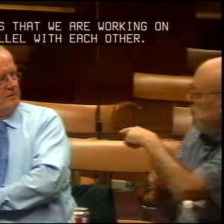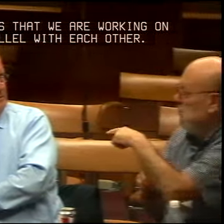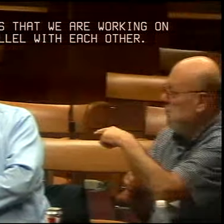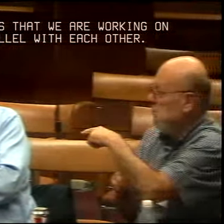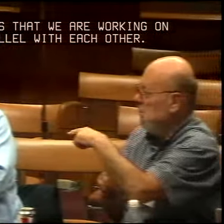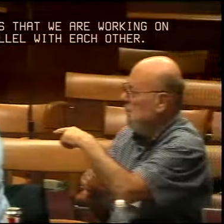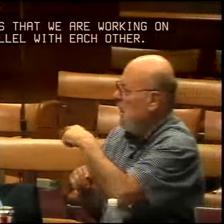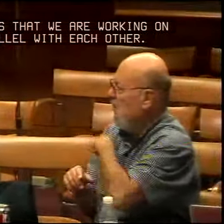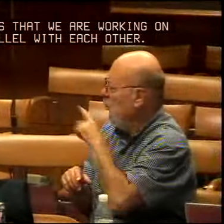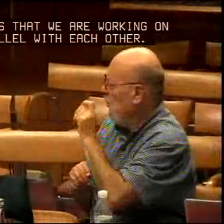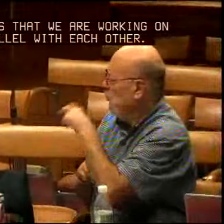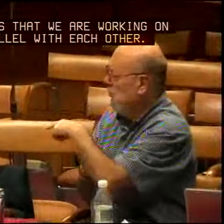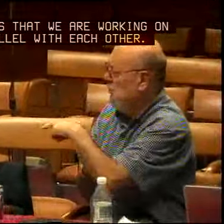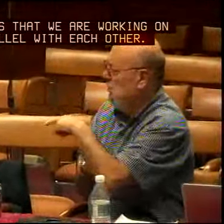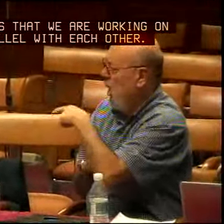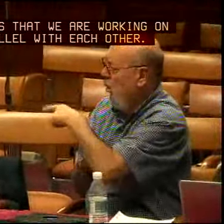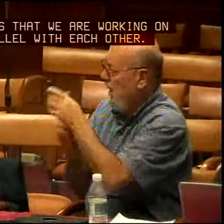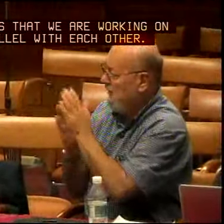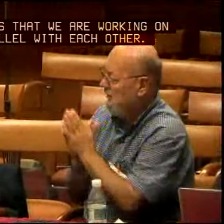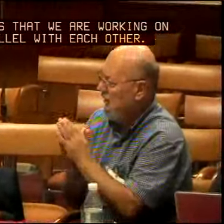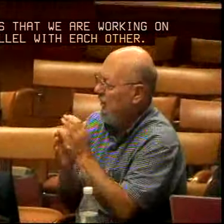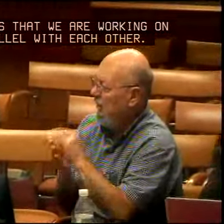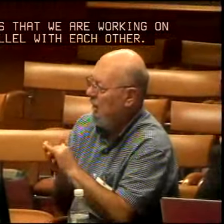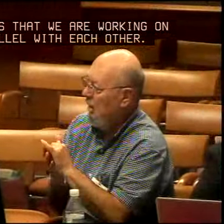Bob, I have a question for you. This is Al.